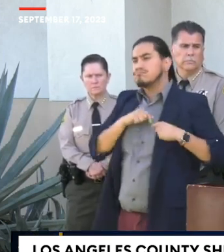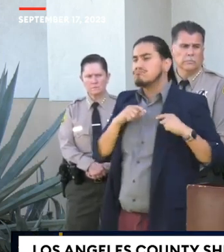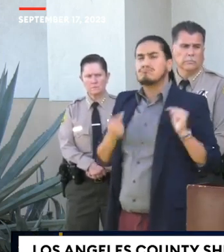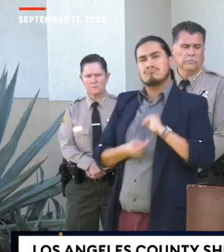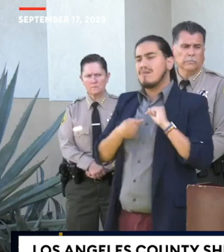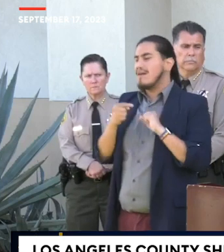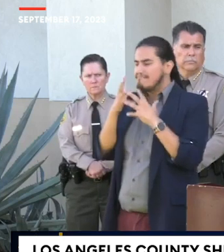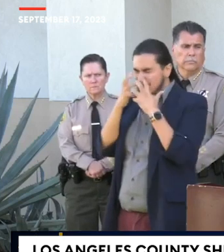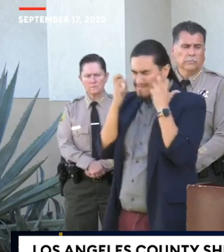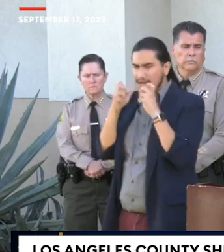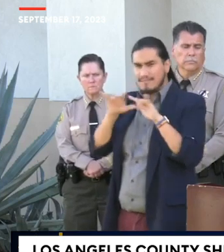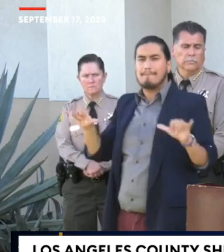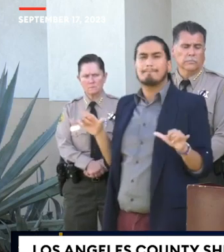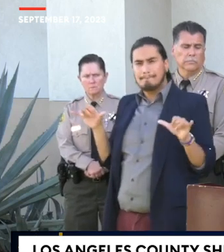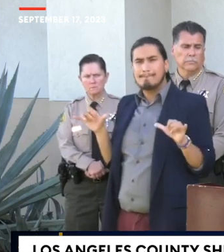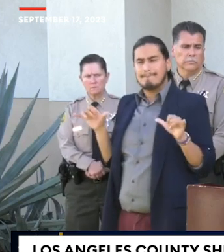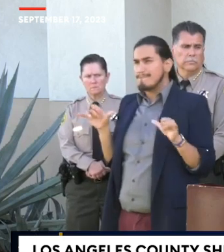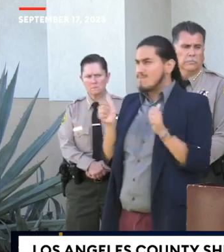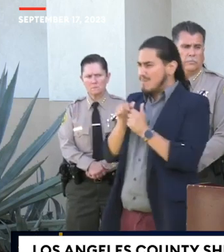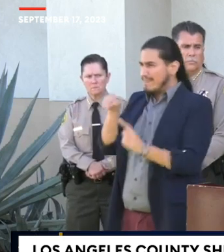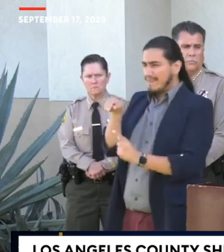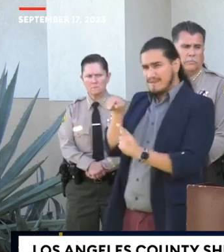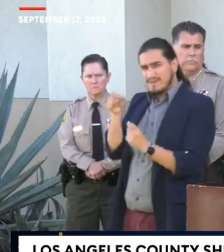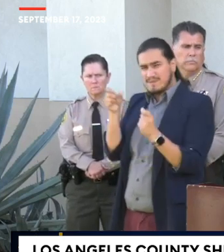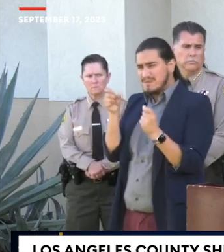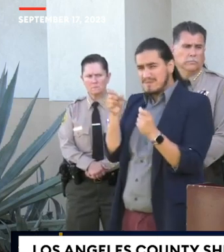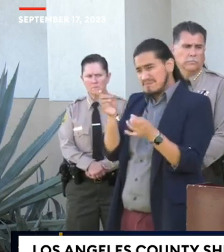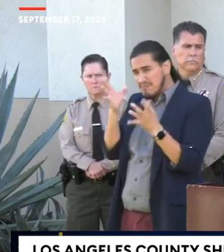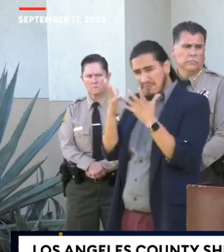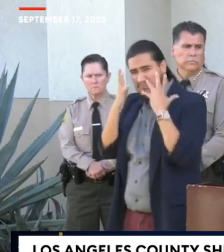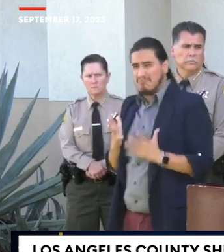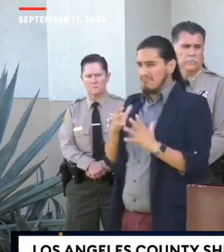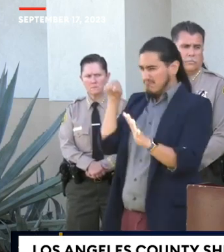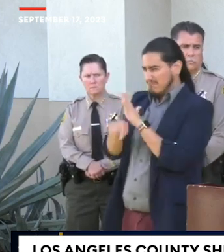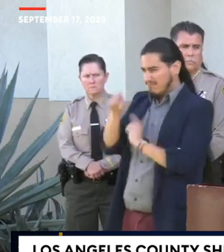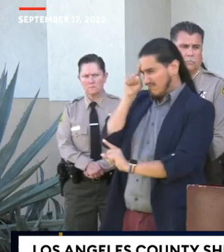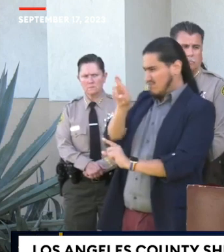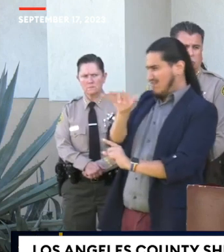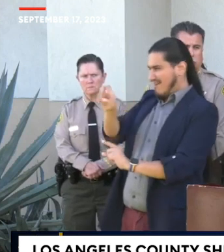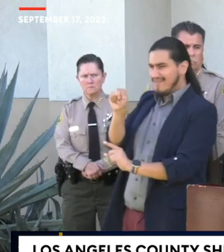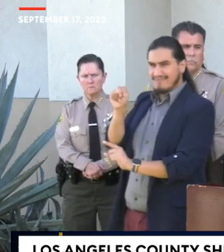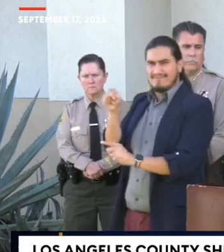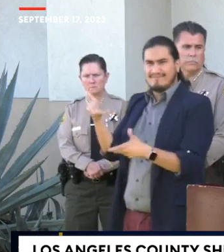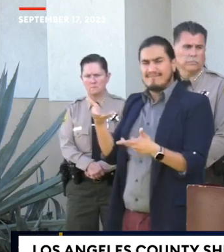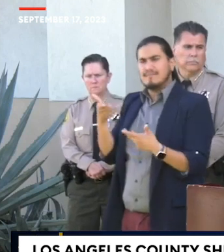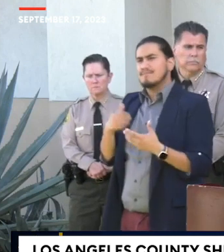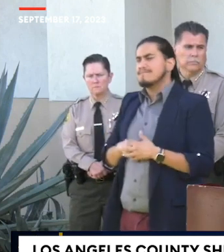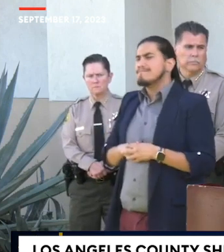furious over the cold-blooded execution of one of our best, Ryan Clinkunbroomer, right out here.